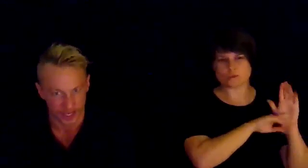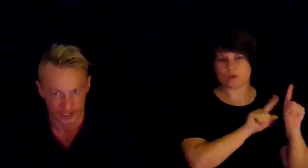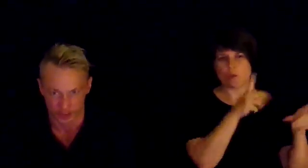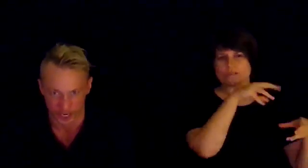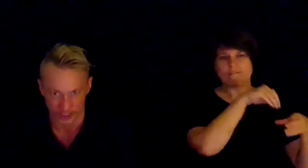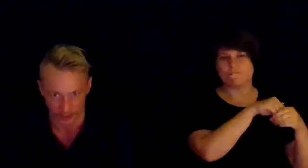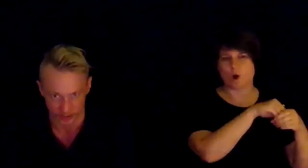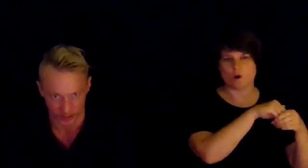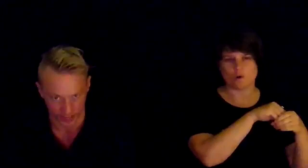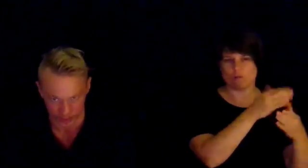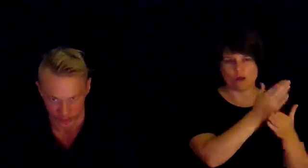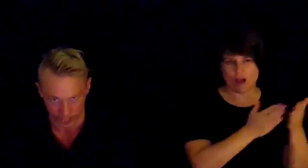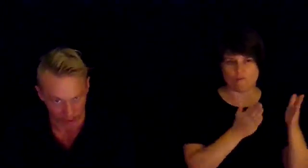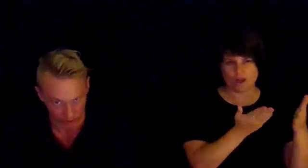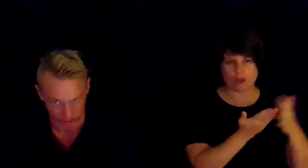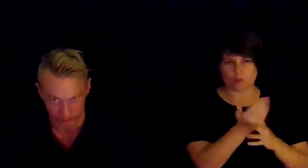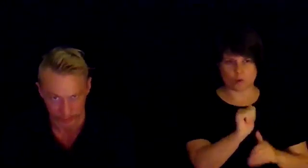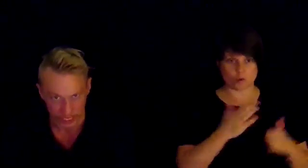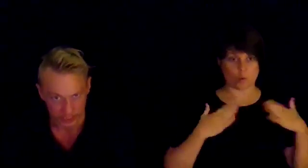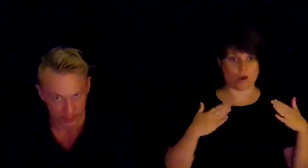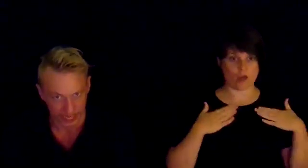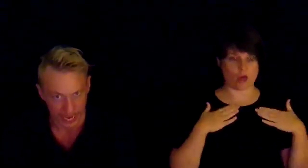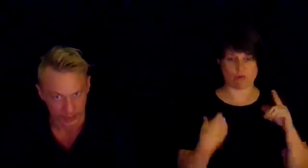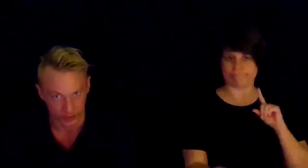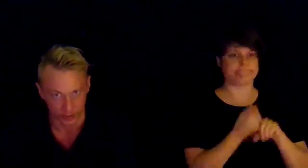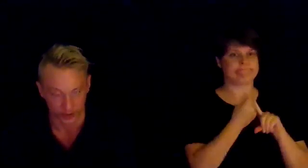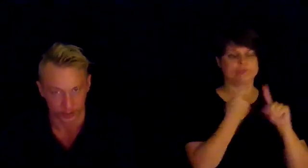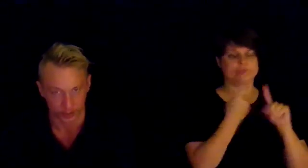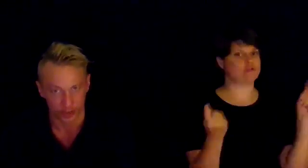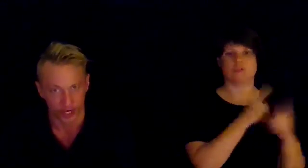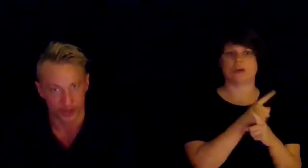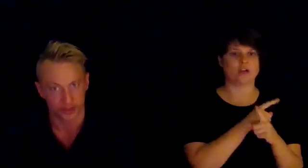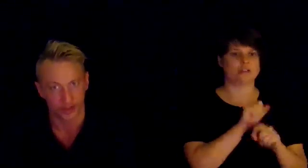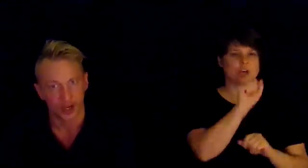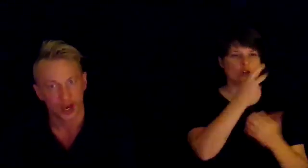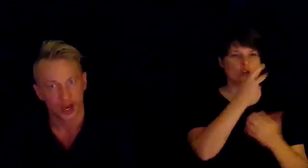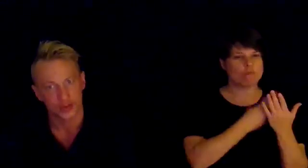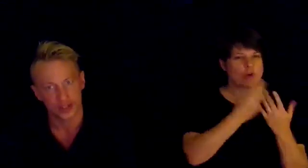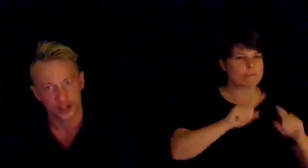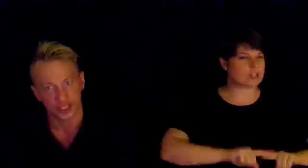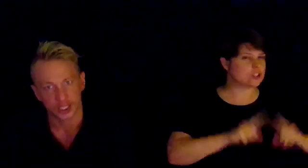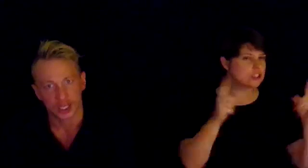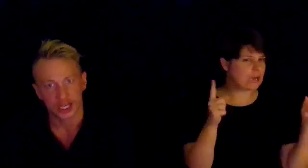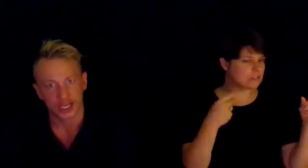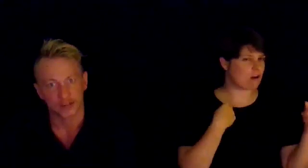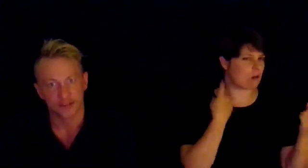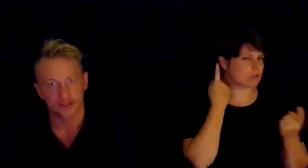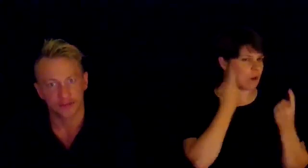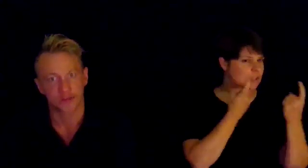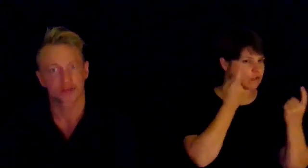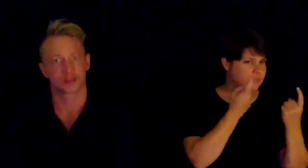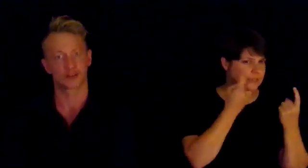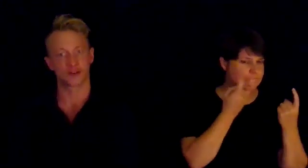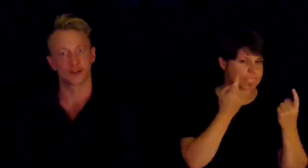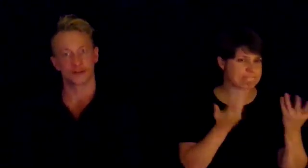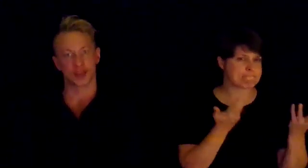You realised some changes about your health and something happened with your program. So I was wondering if